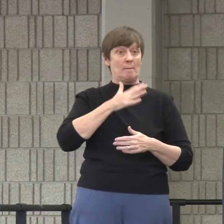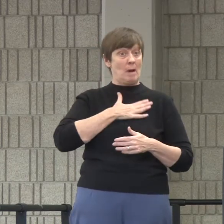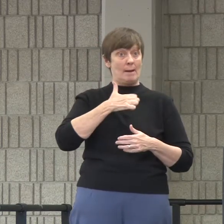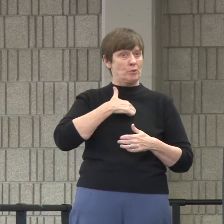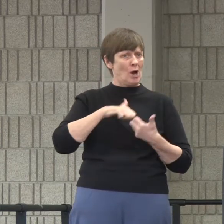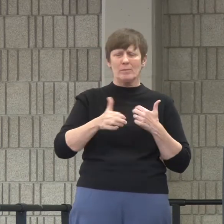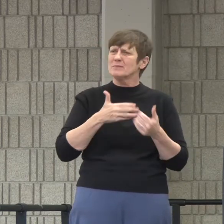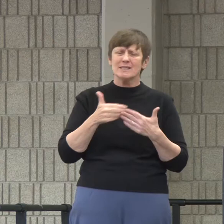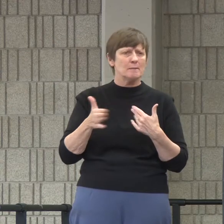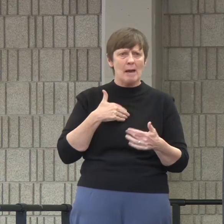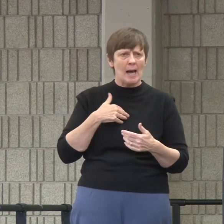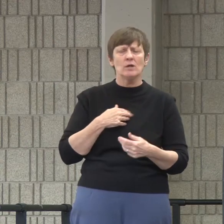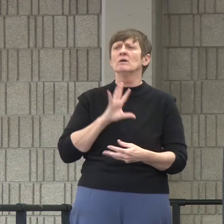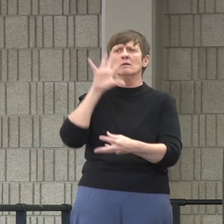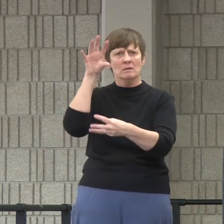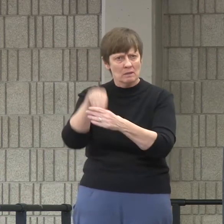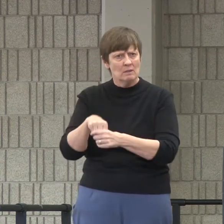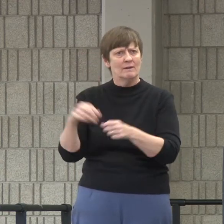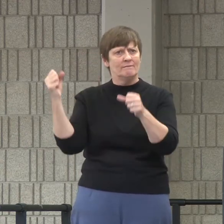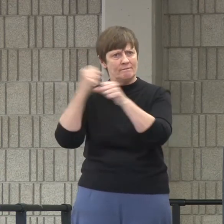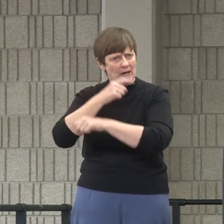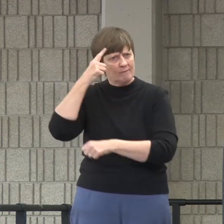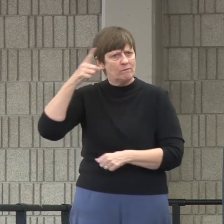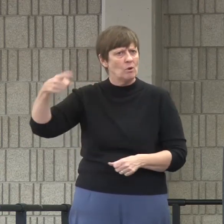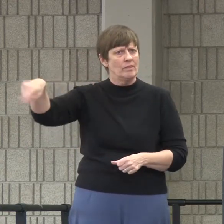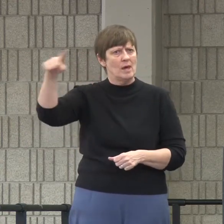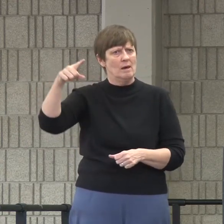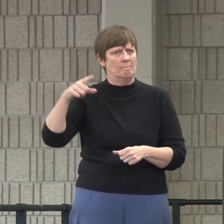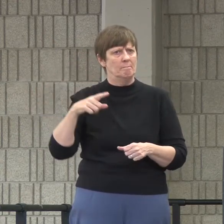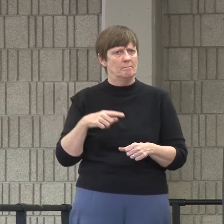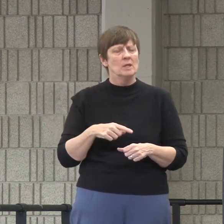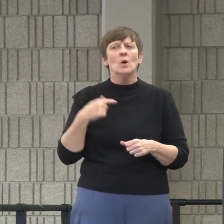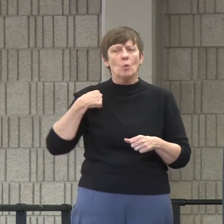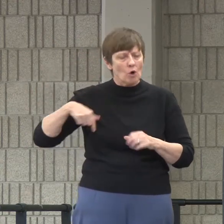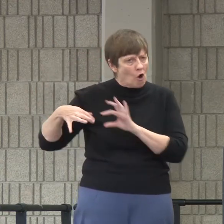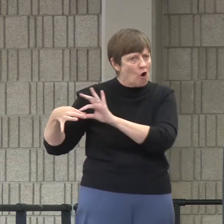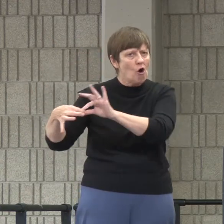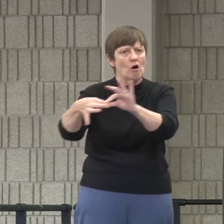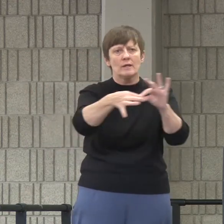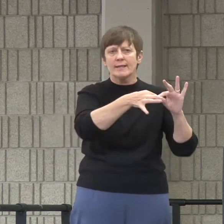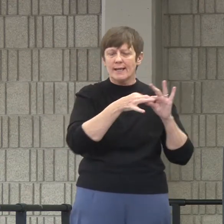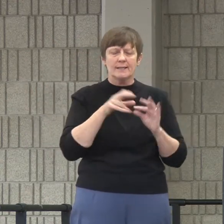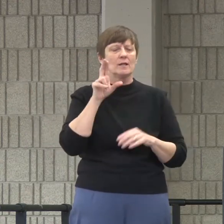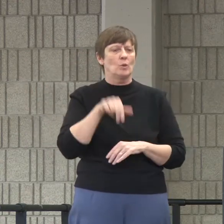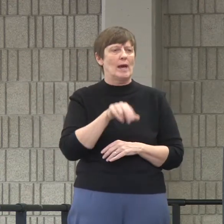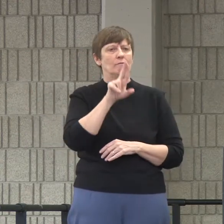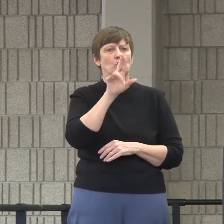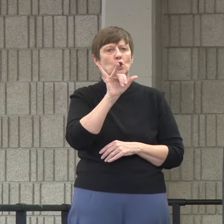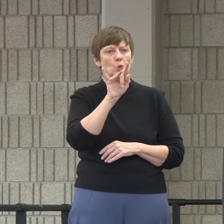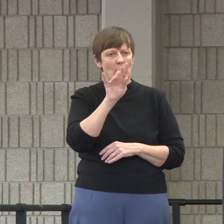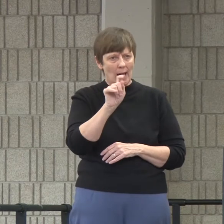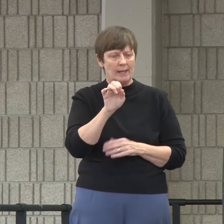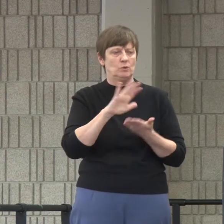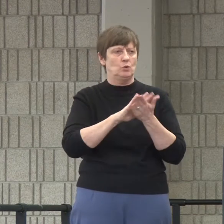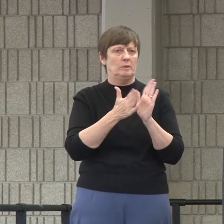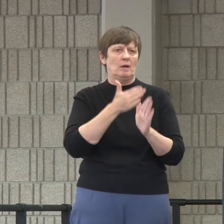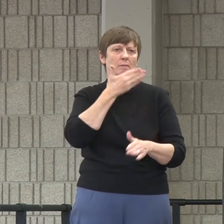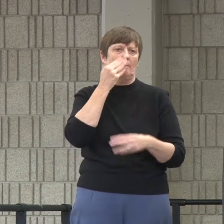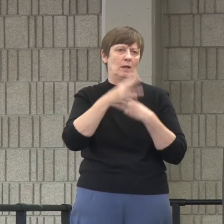whatever issue it is that's important to you, we are all connected, and we have to unite to make this place